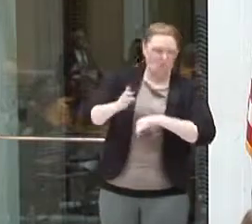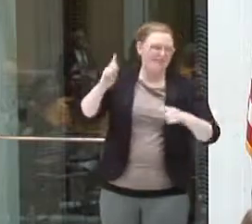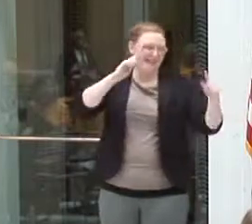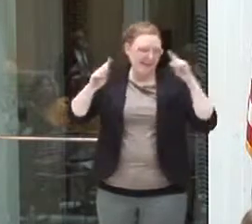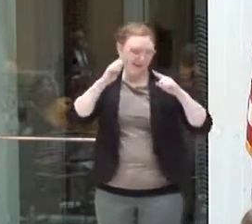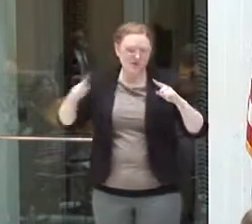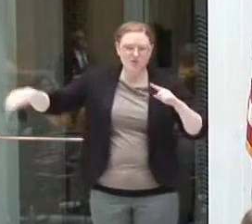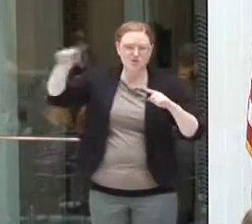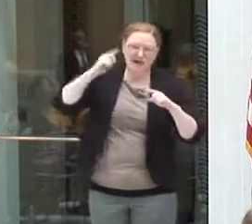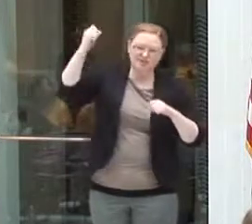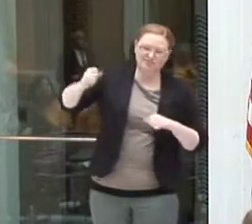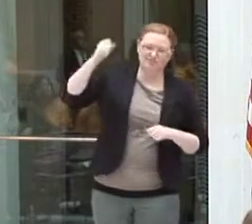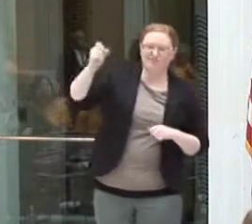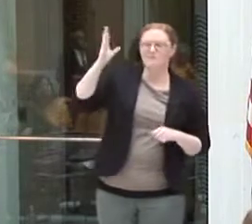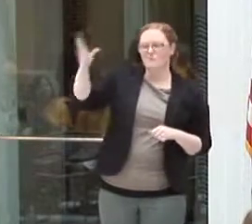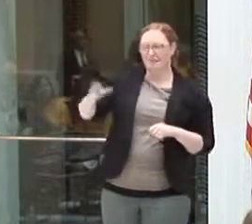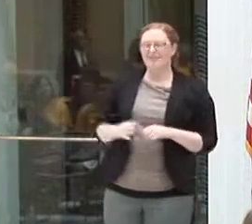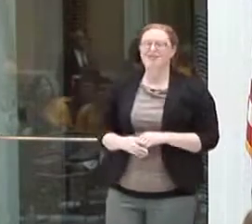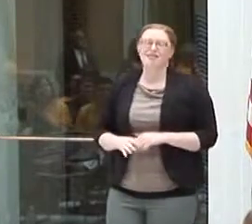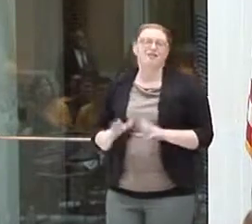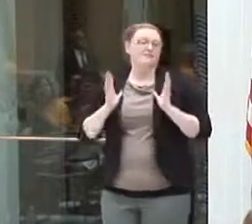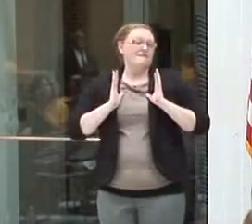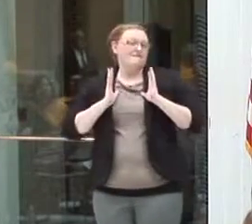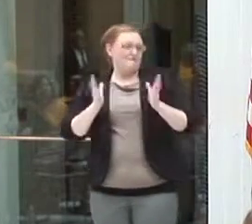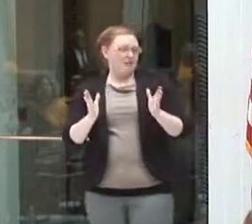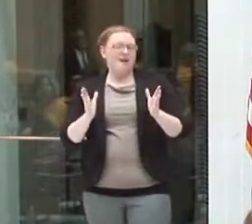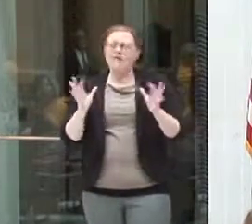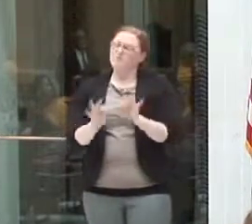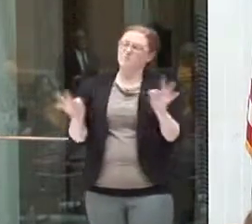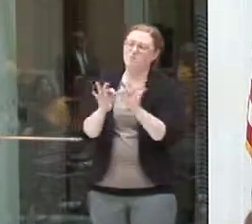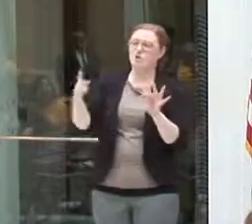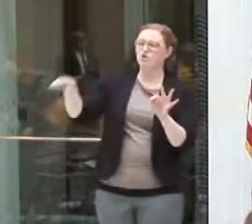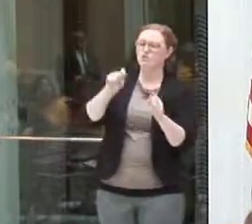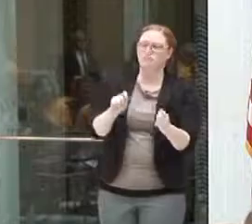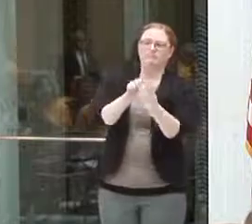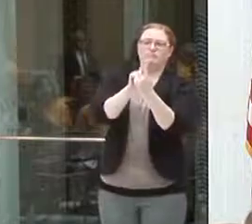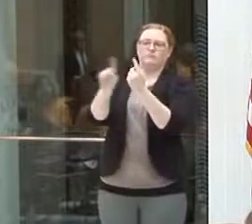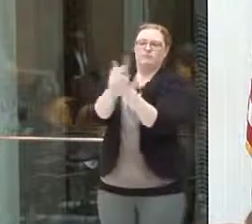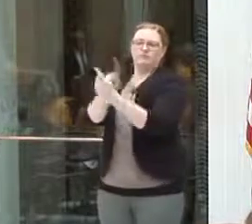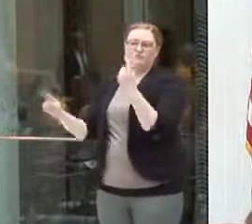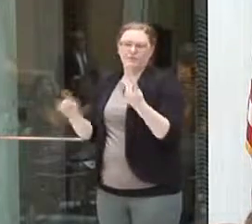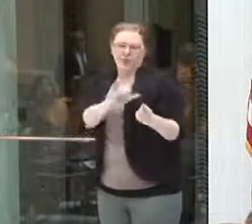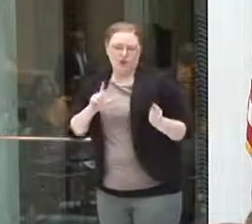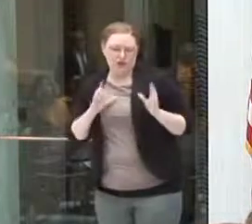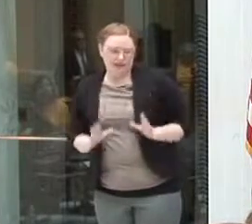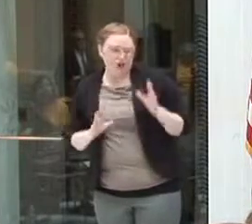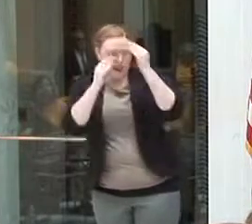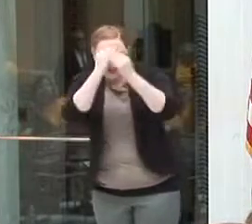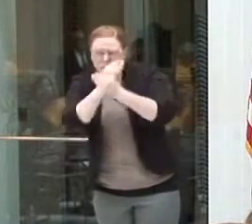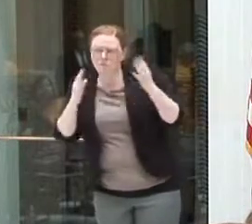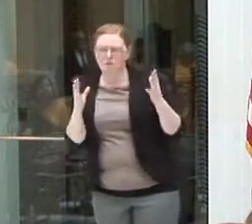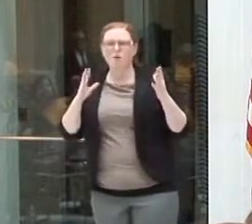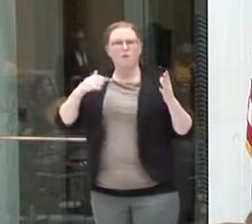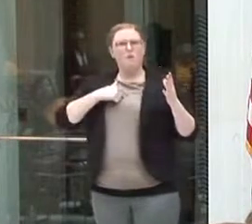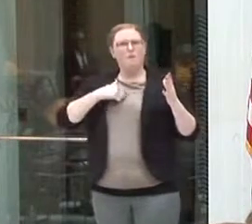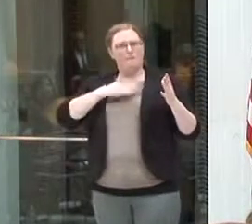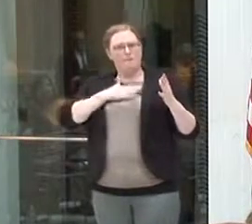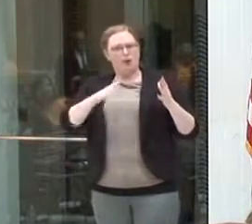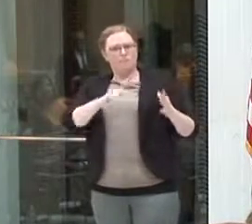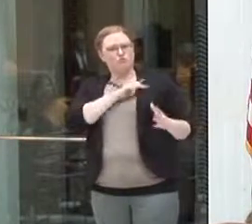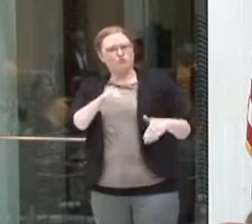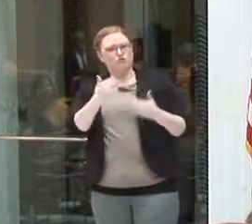okay that's okay because you need to go and let your legislators know what you do how personal what kind of personal services you